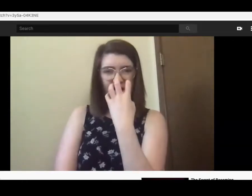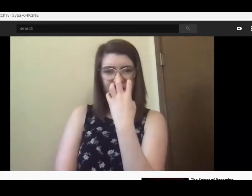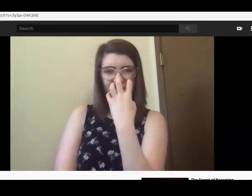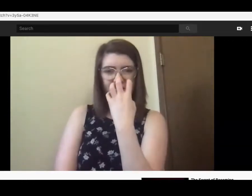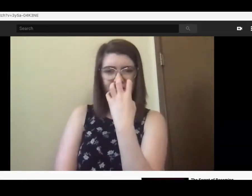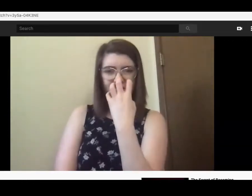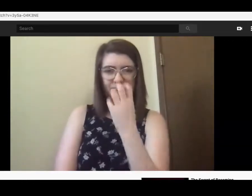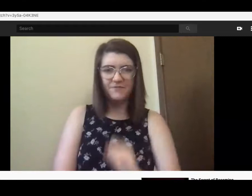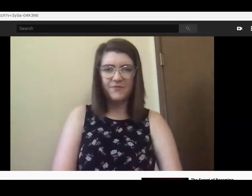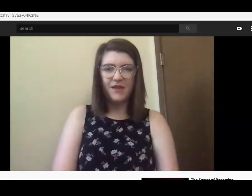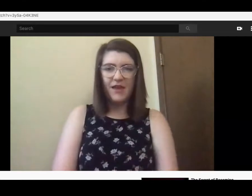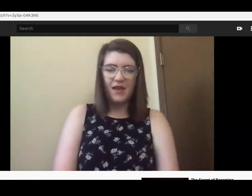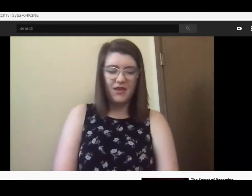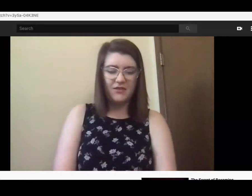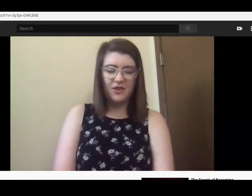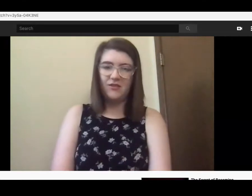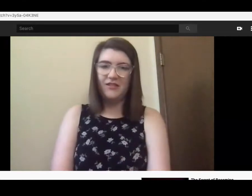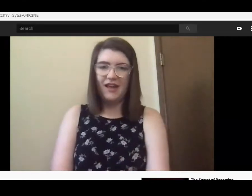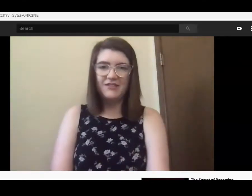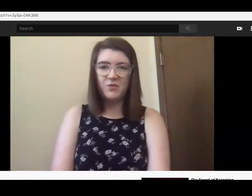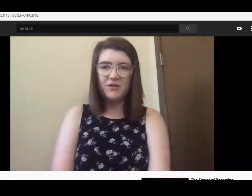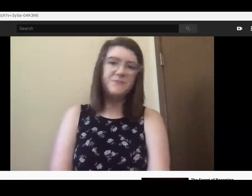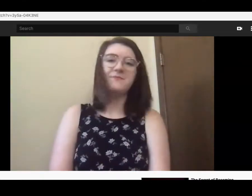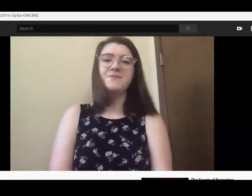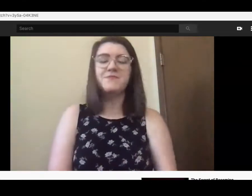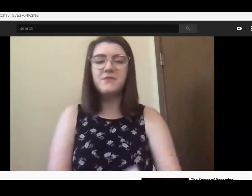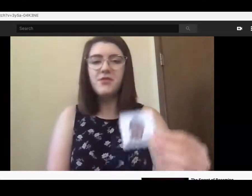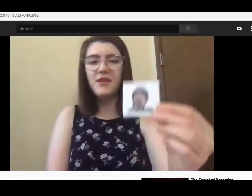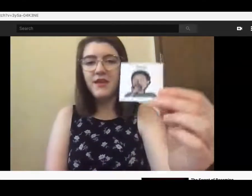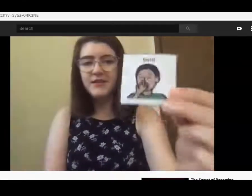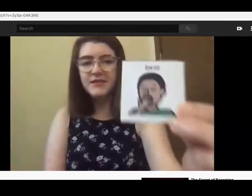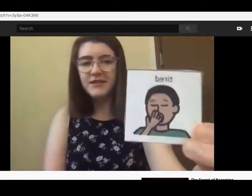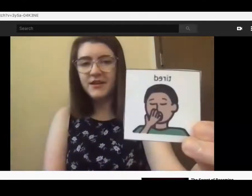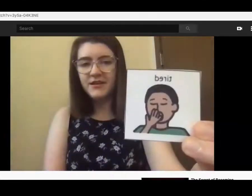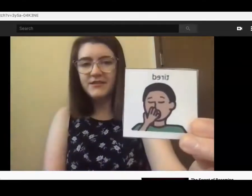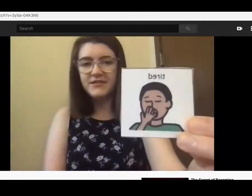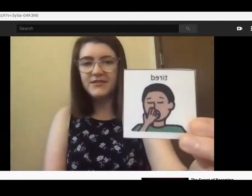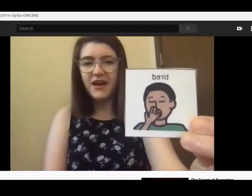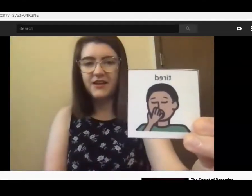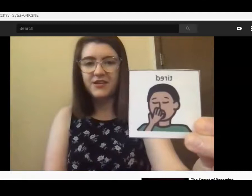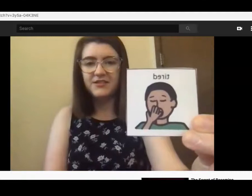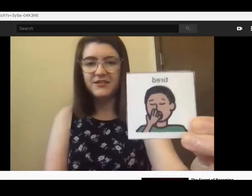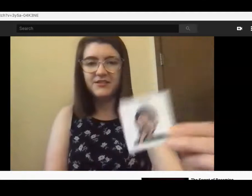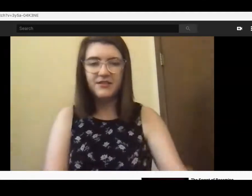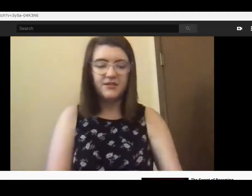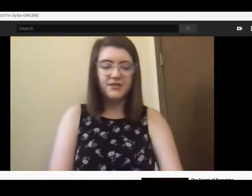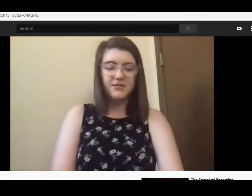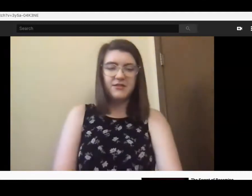Mad. And then our last one is tired. So